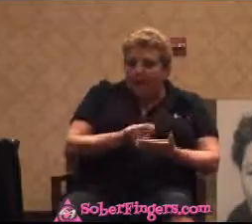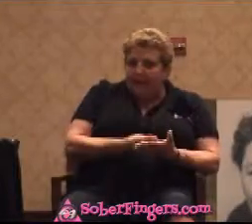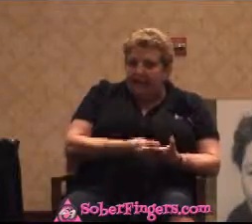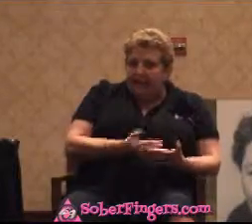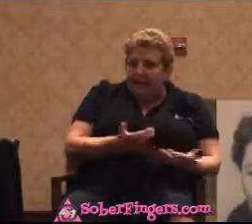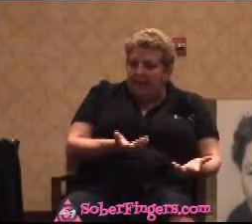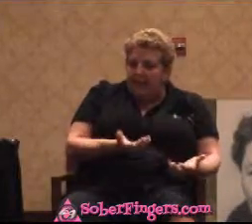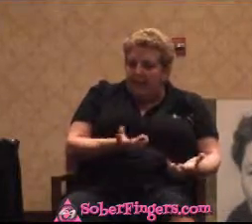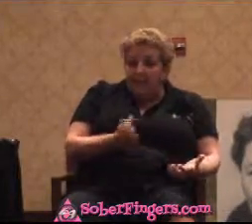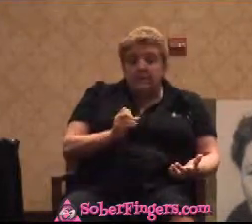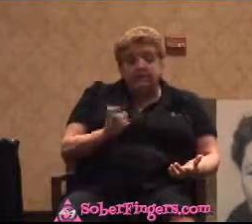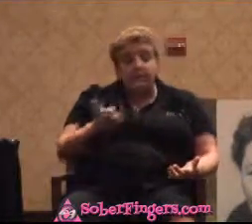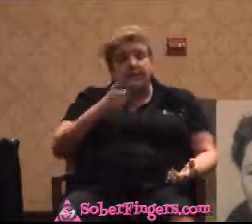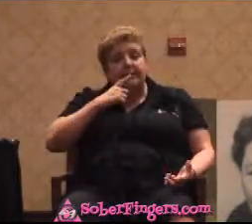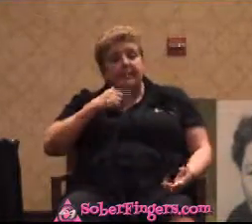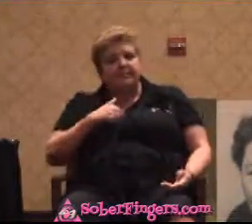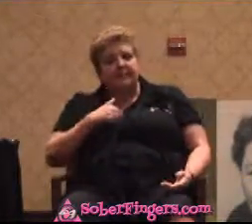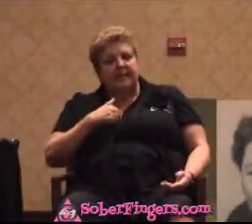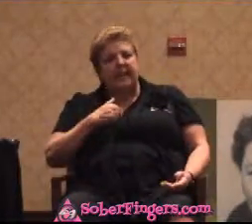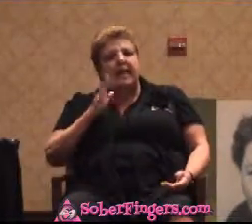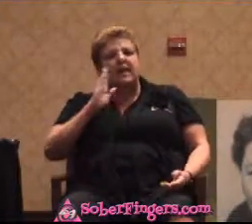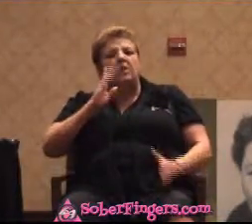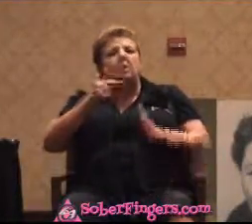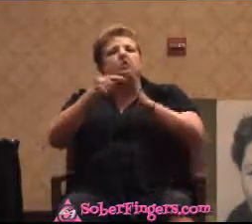So he tells me he's going to show me the ropes.